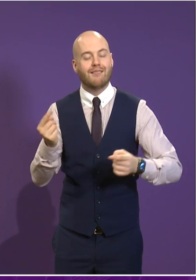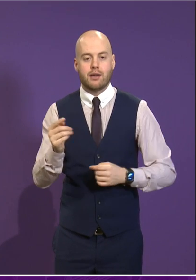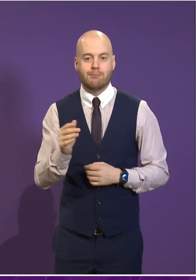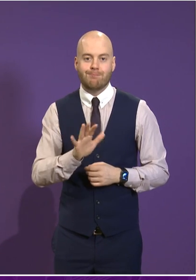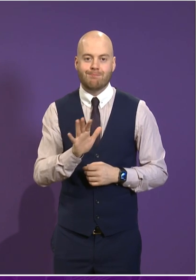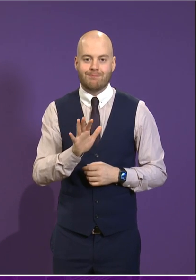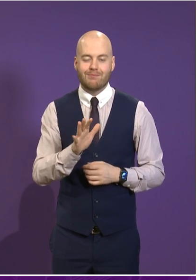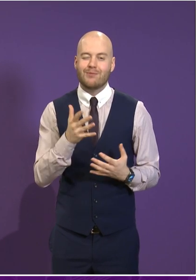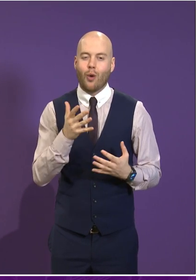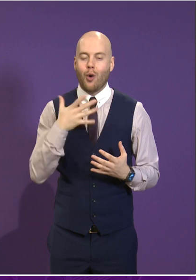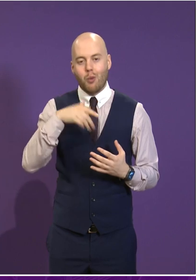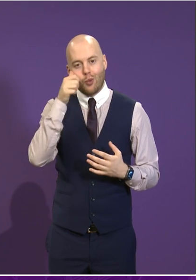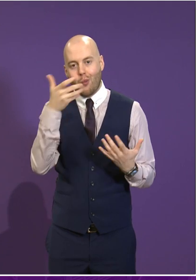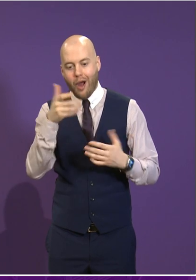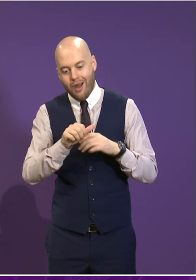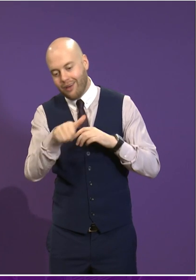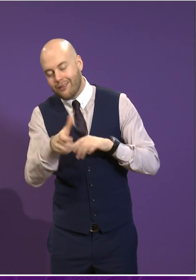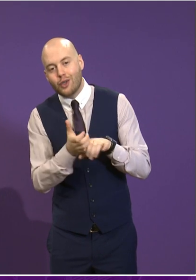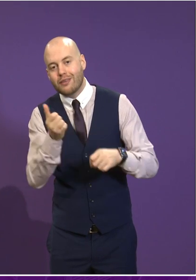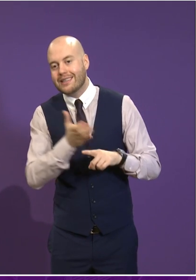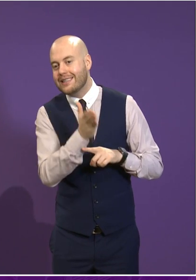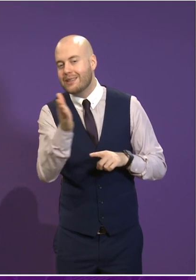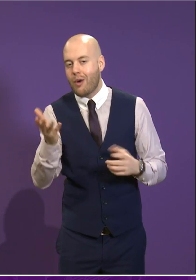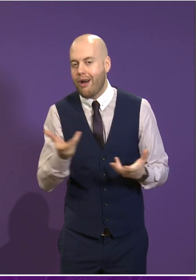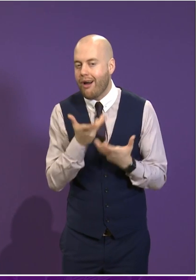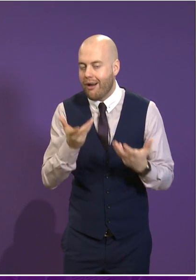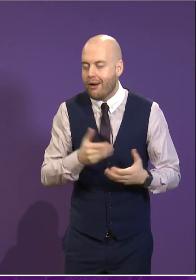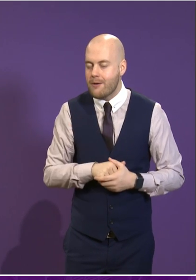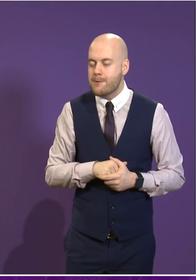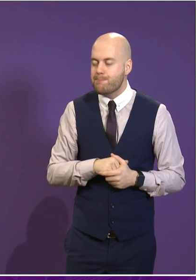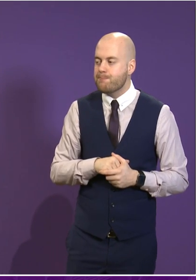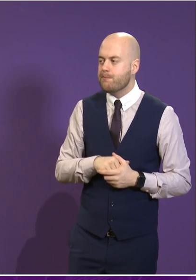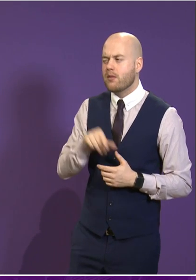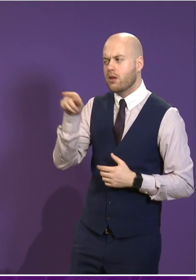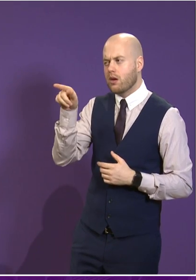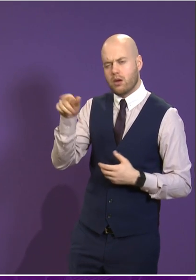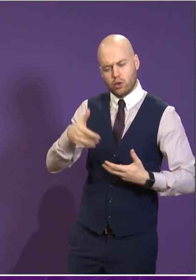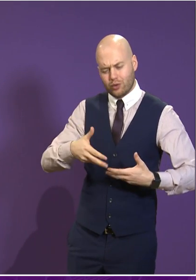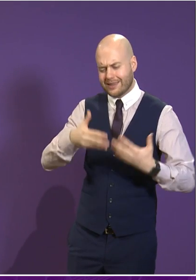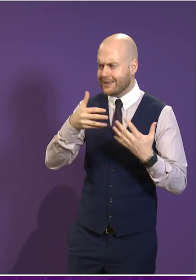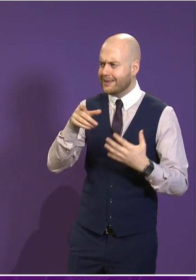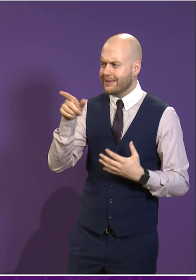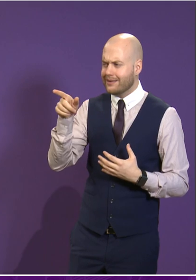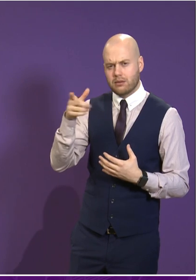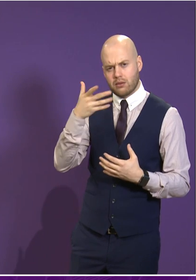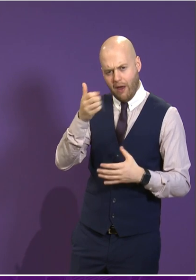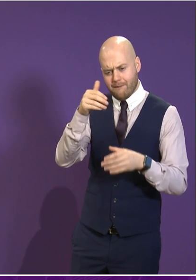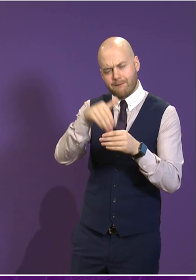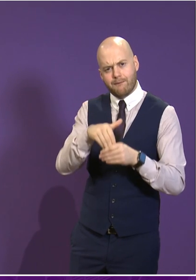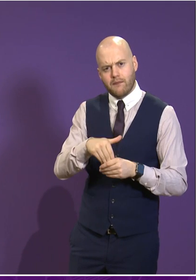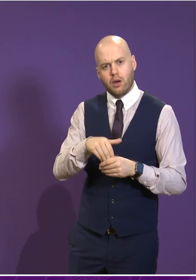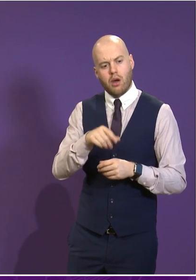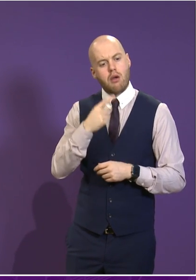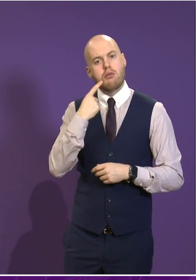the Higher Education Statistics Authority. Specific elements of young people or people who have